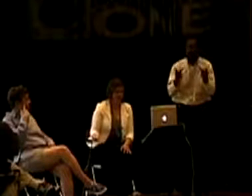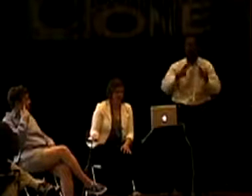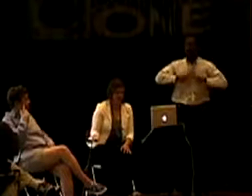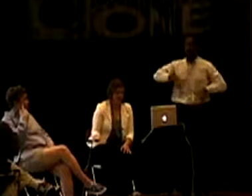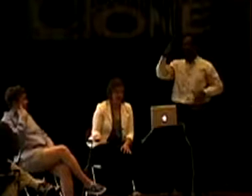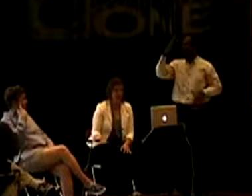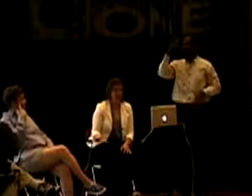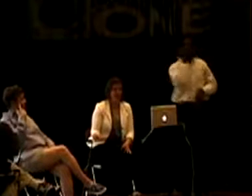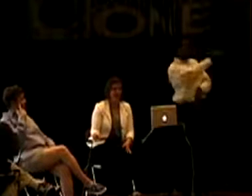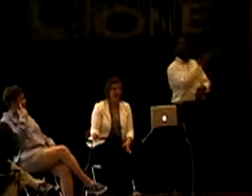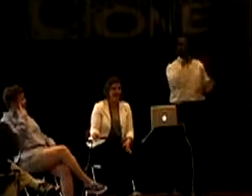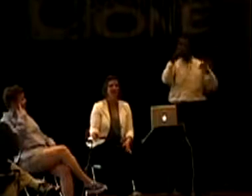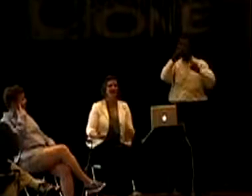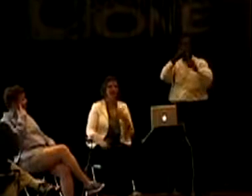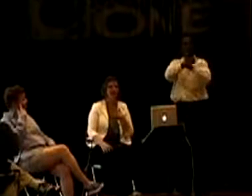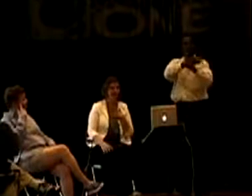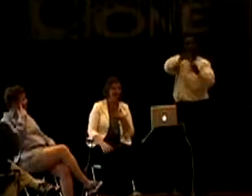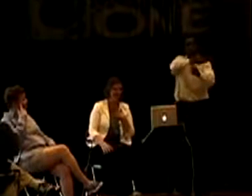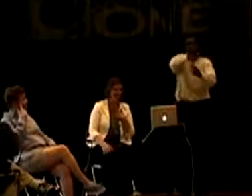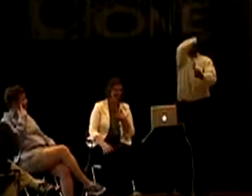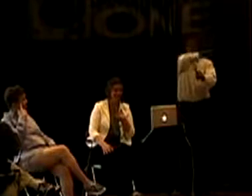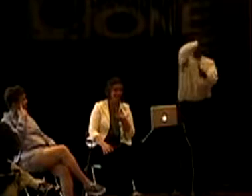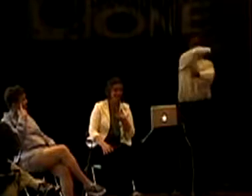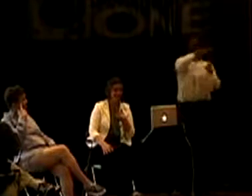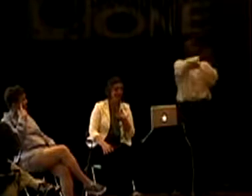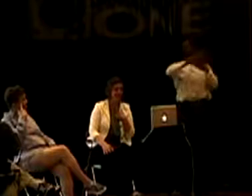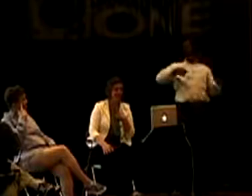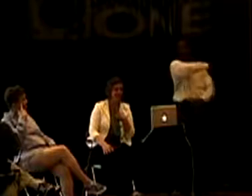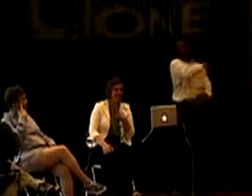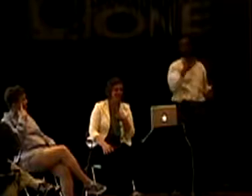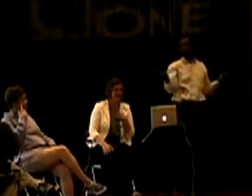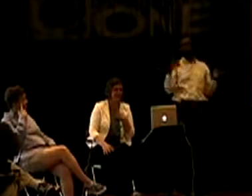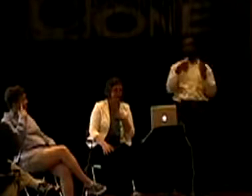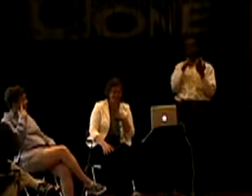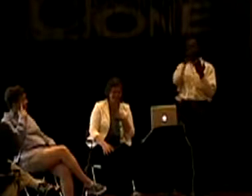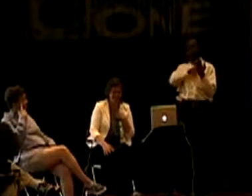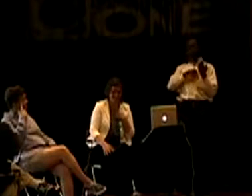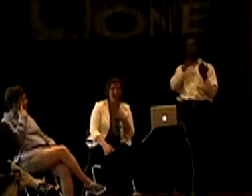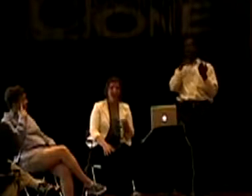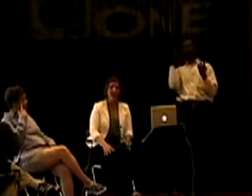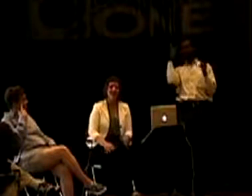you for that, because that was a huge... That's really good to hear. Really made it so much easier for us.